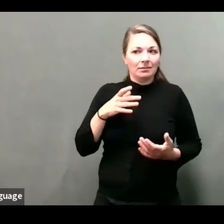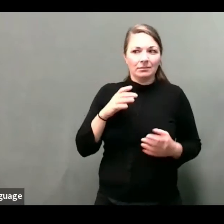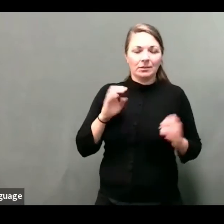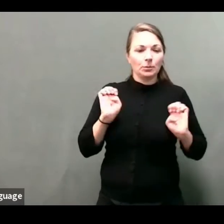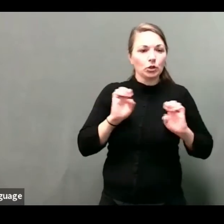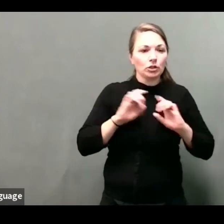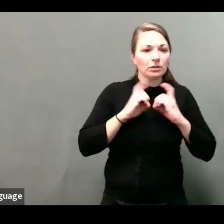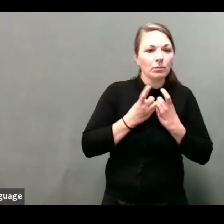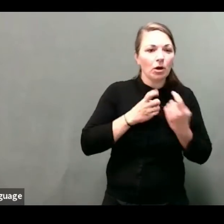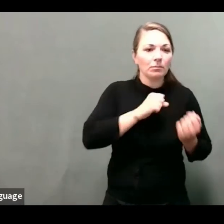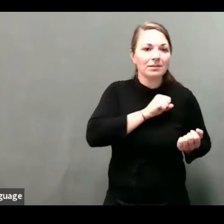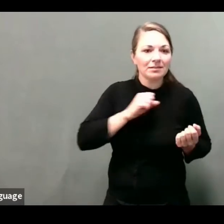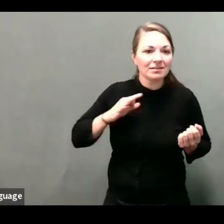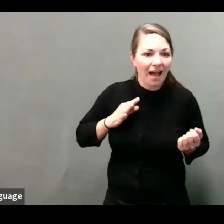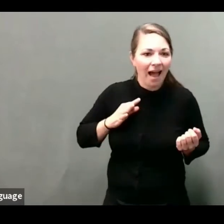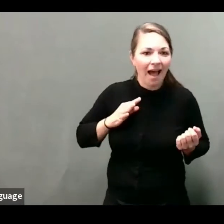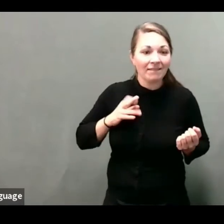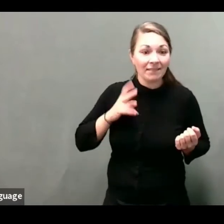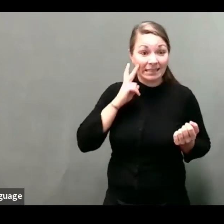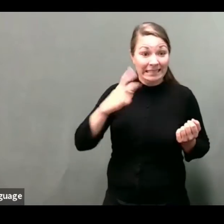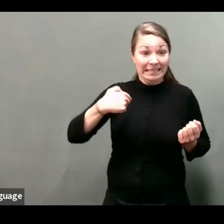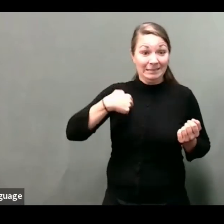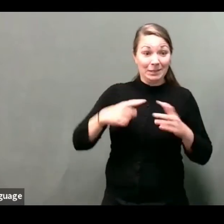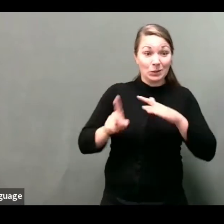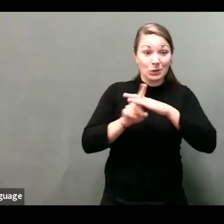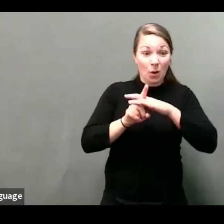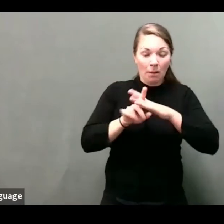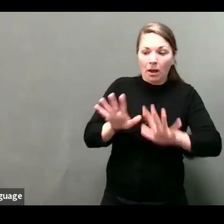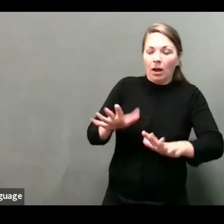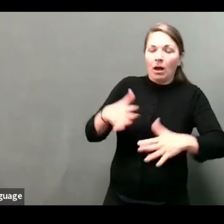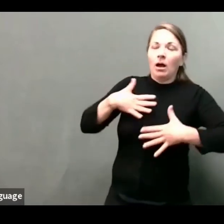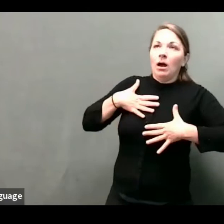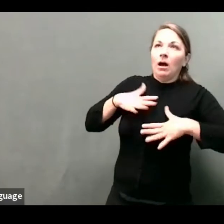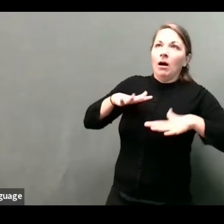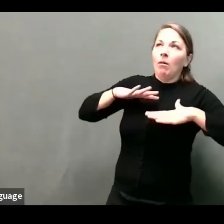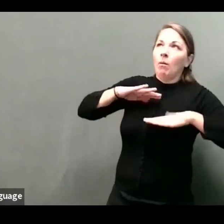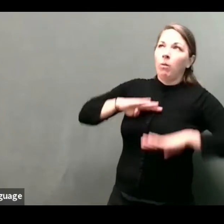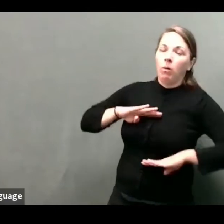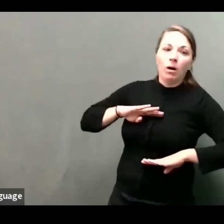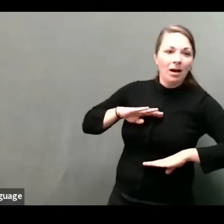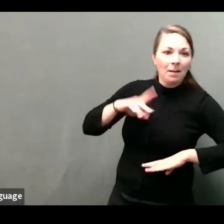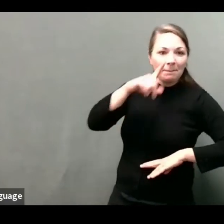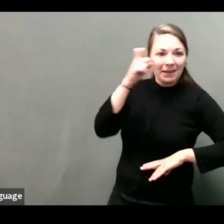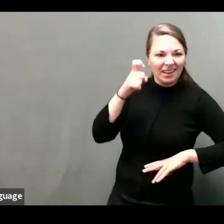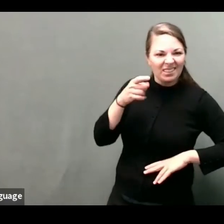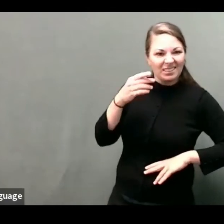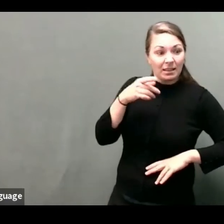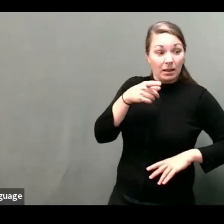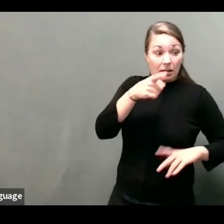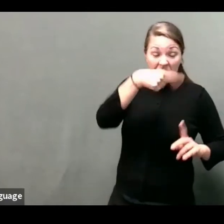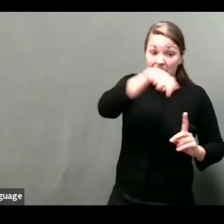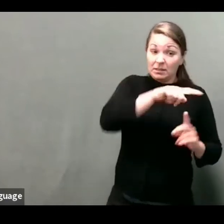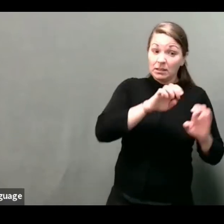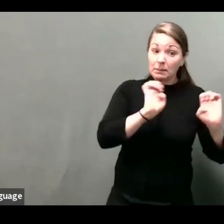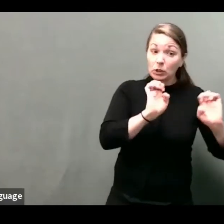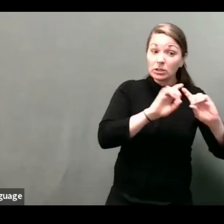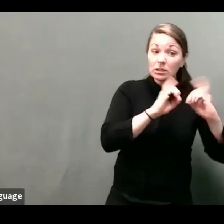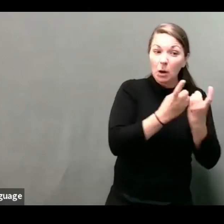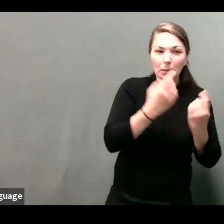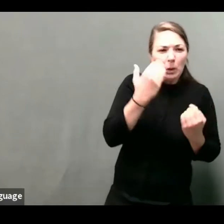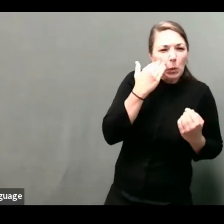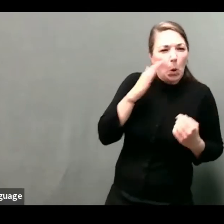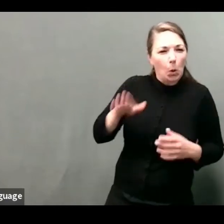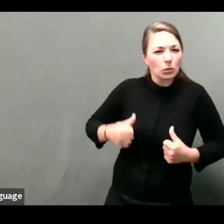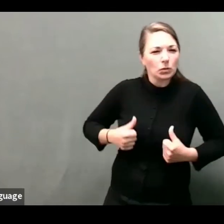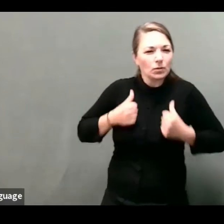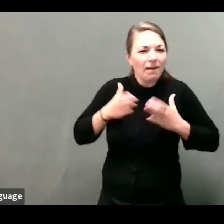staff has also been like, oh, thank goodness, because they understand the survivor needs that emotional care and support, and they don't have a lot of time to give